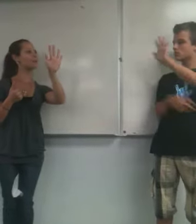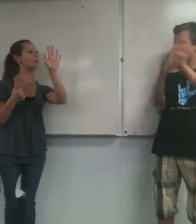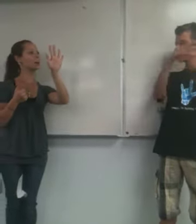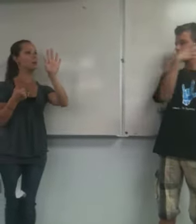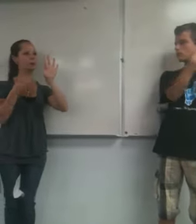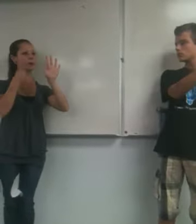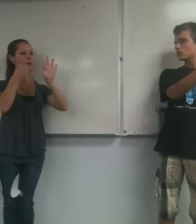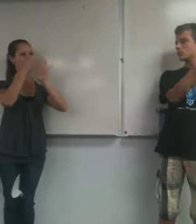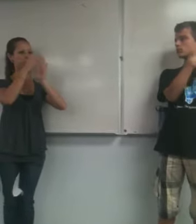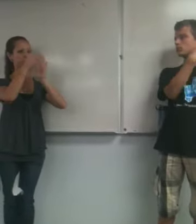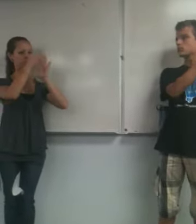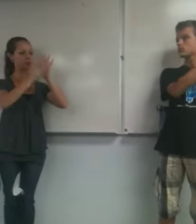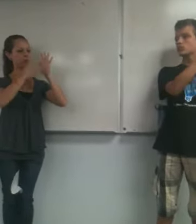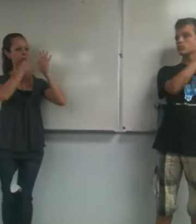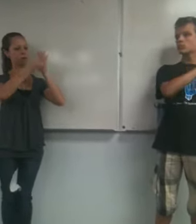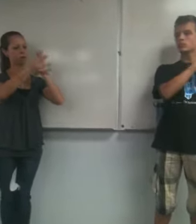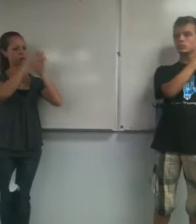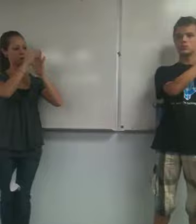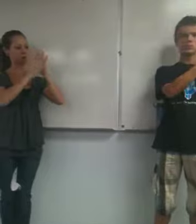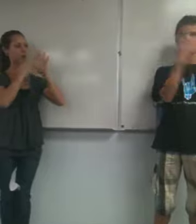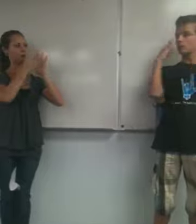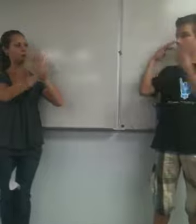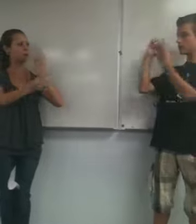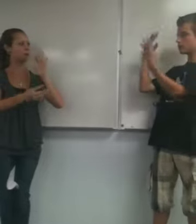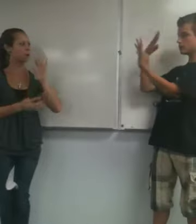Kind of a little bit open.